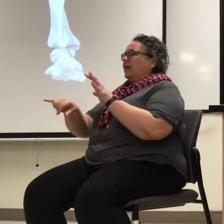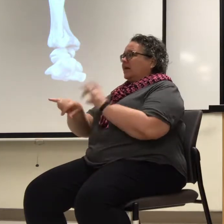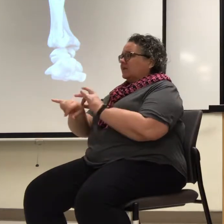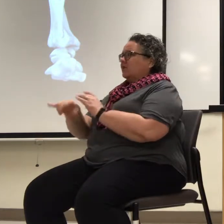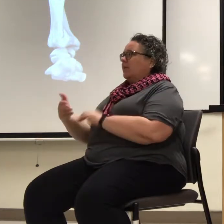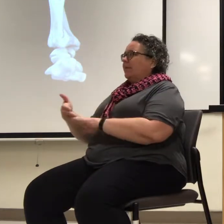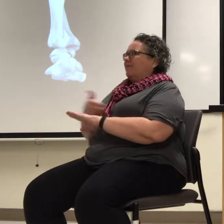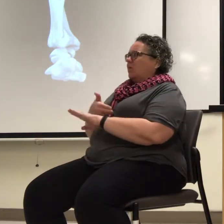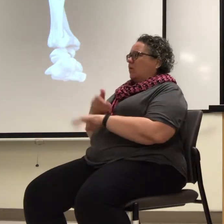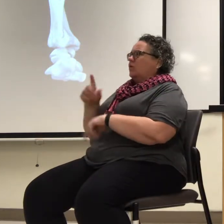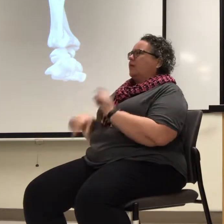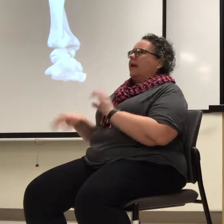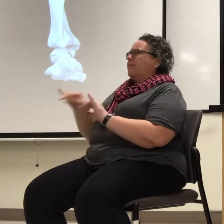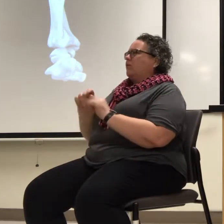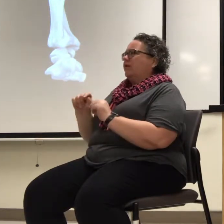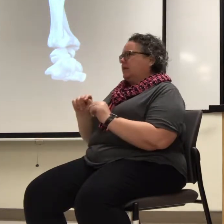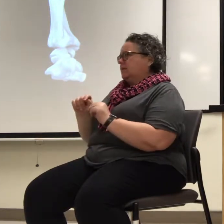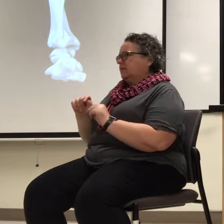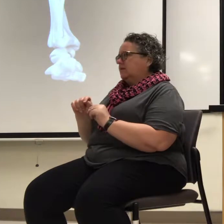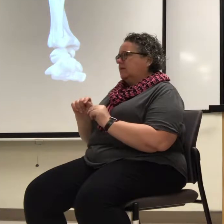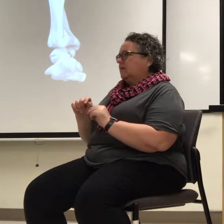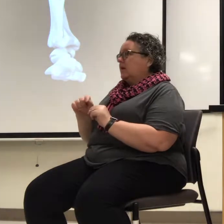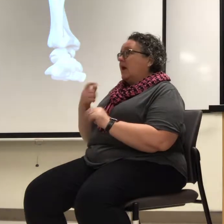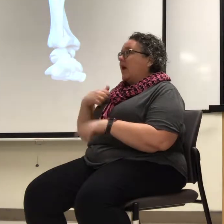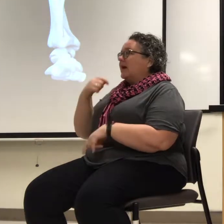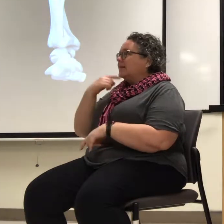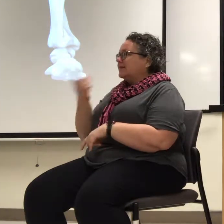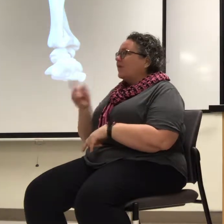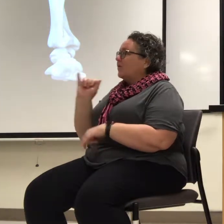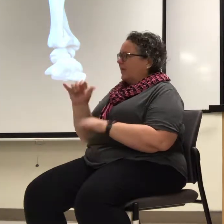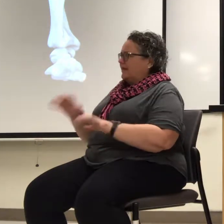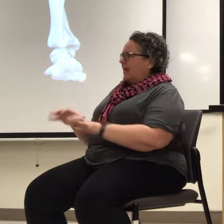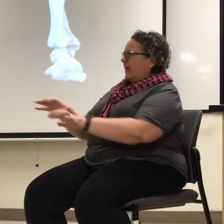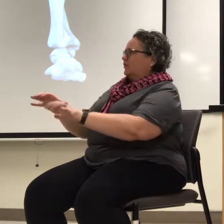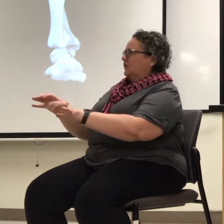before it. And I didn't give you that as an action. And